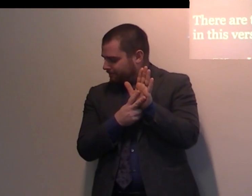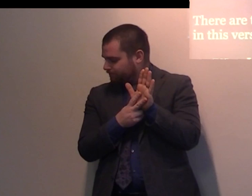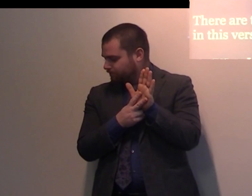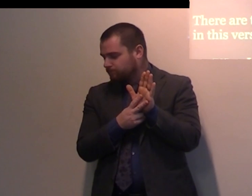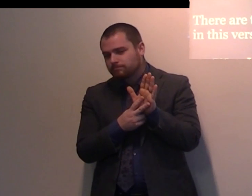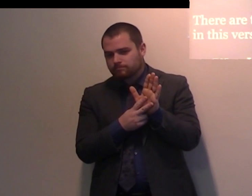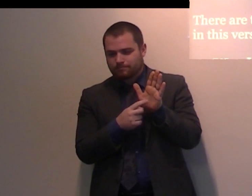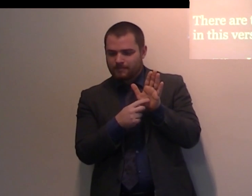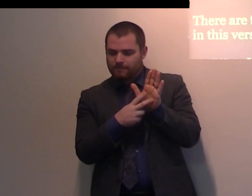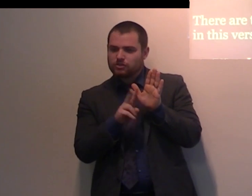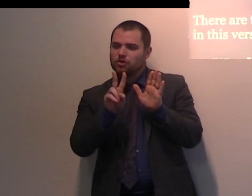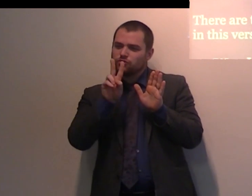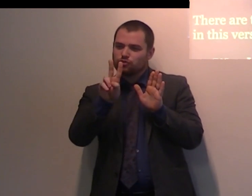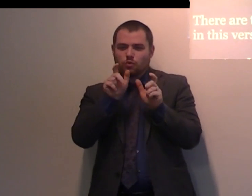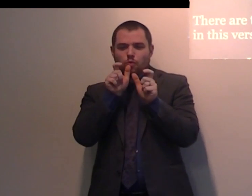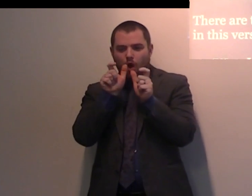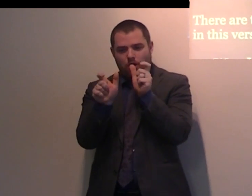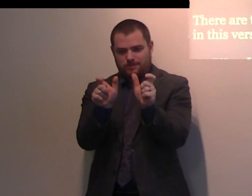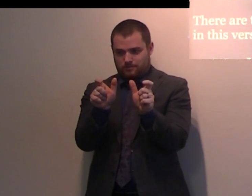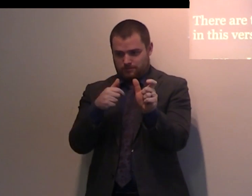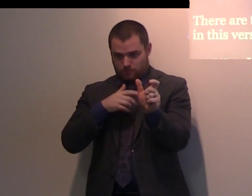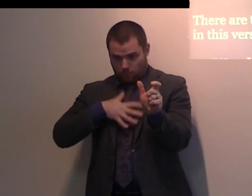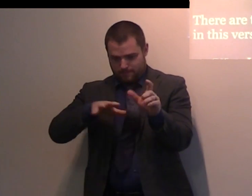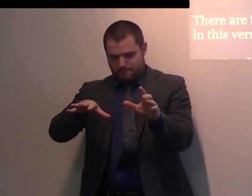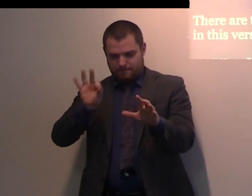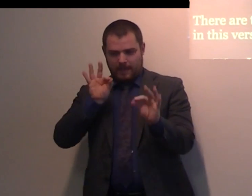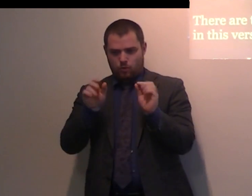Okay. There are two words I want to focus on in this verse.